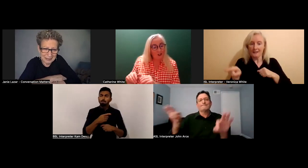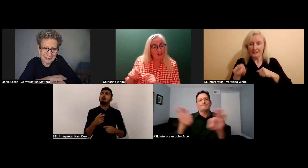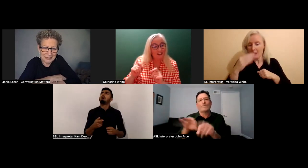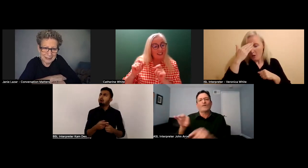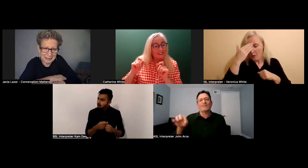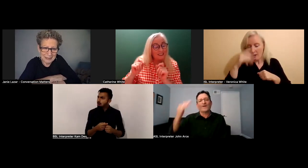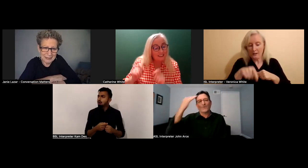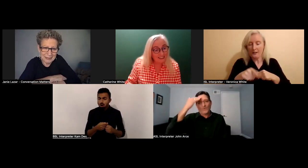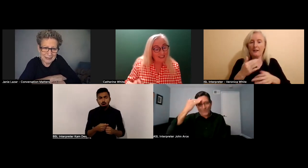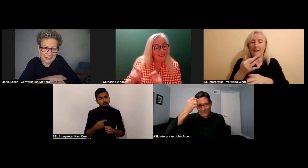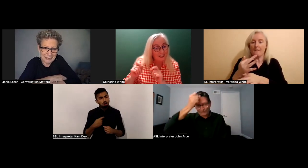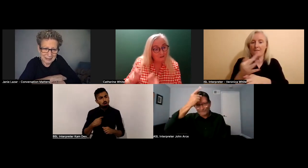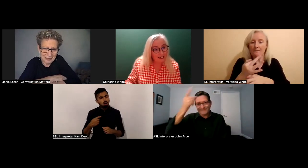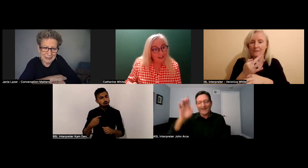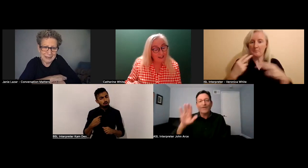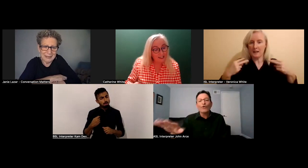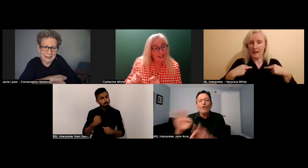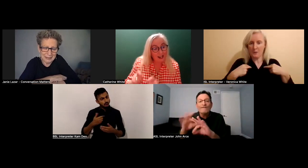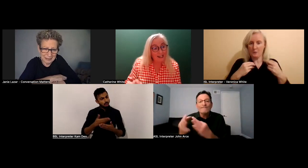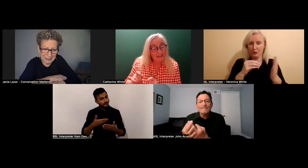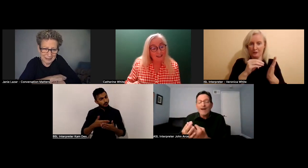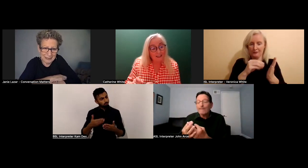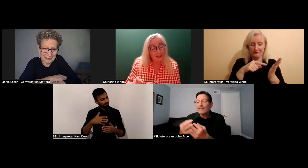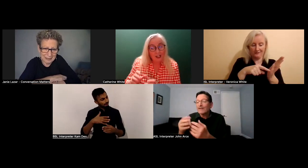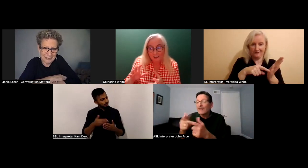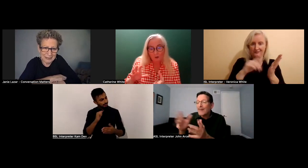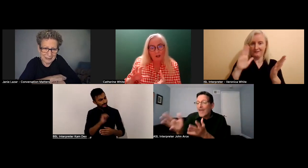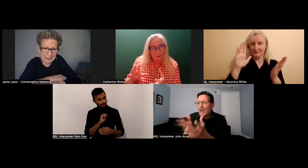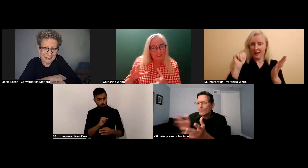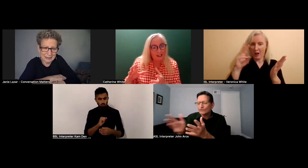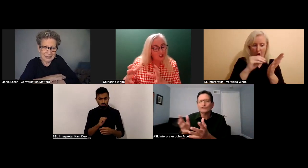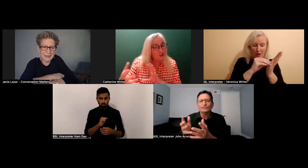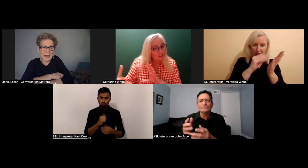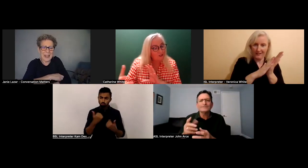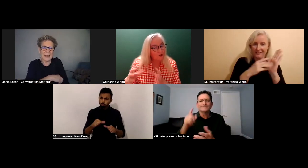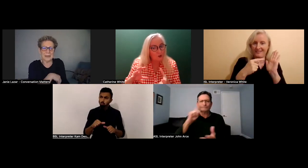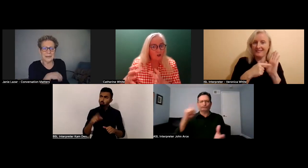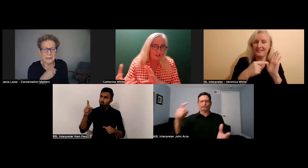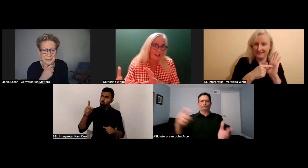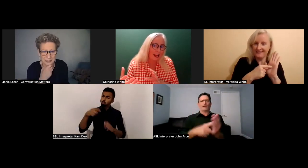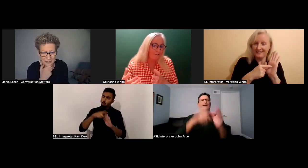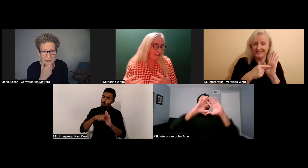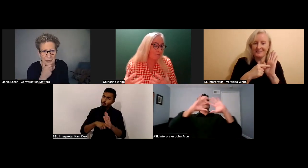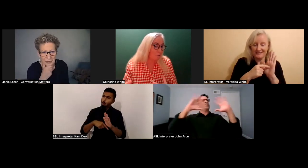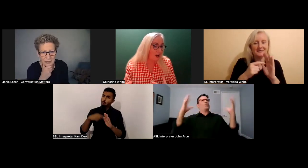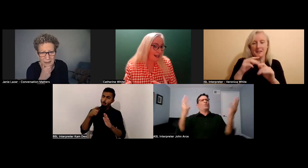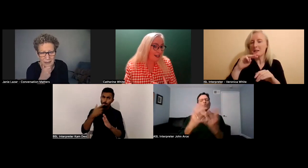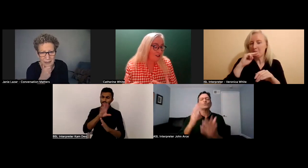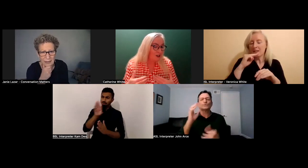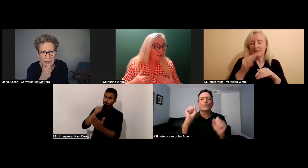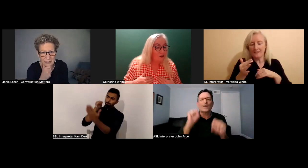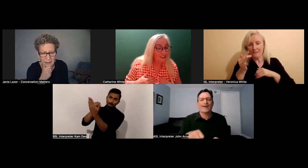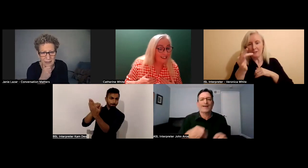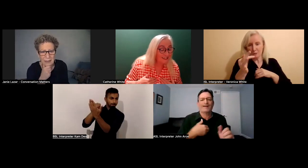family language is legally recognized. And I think there will be a shift towards having that